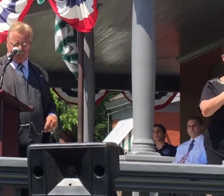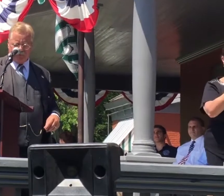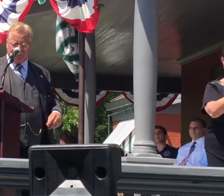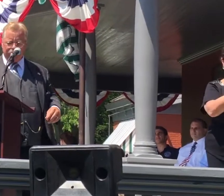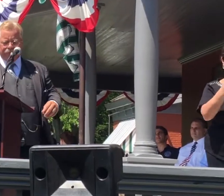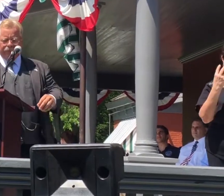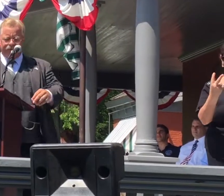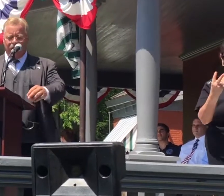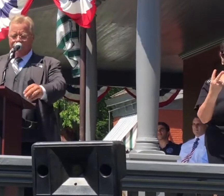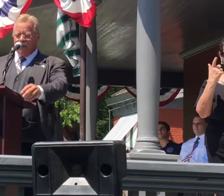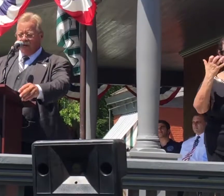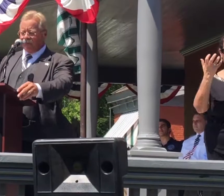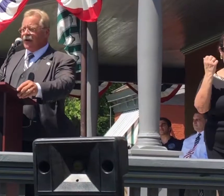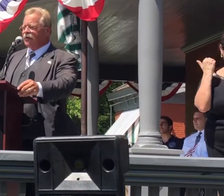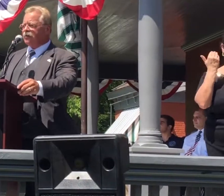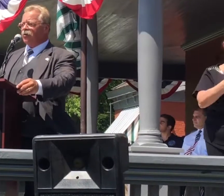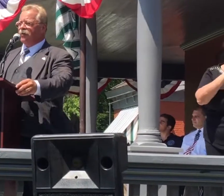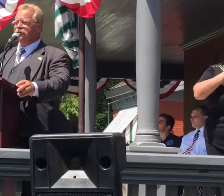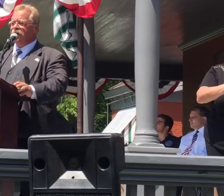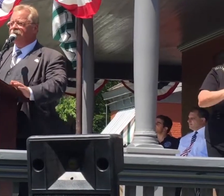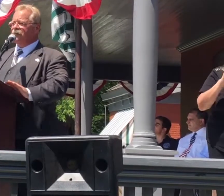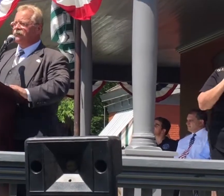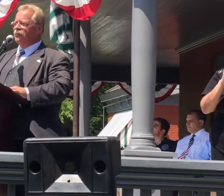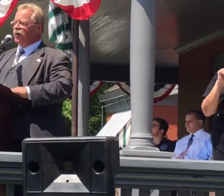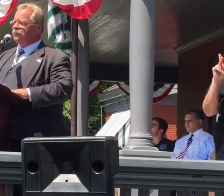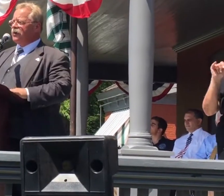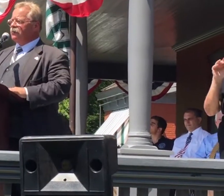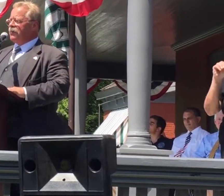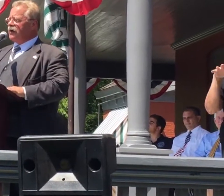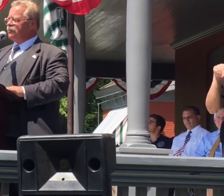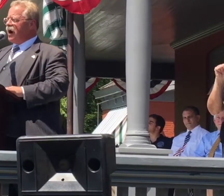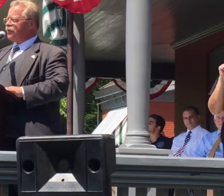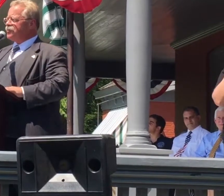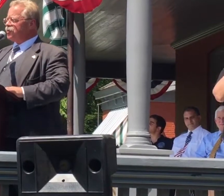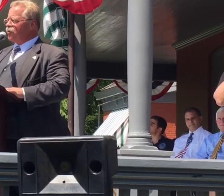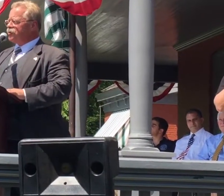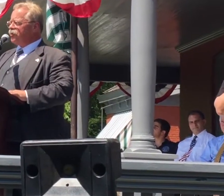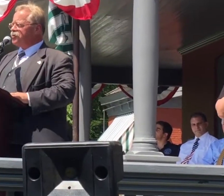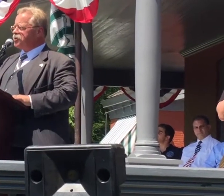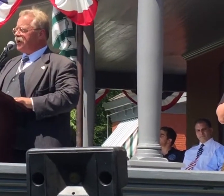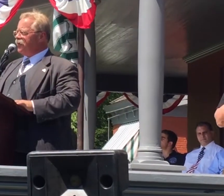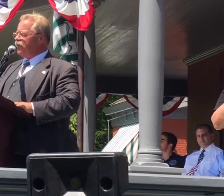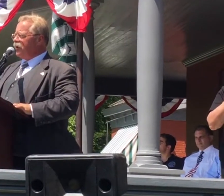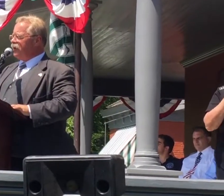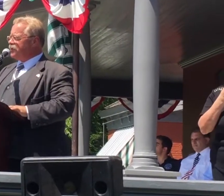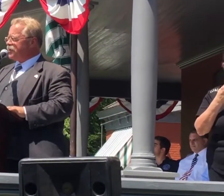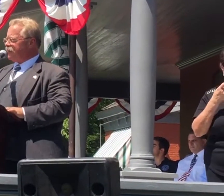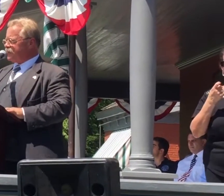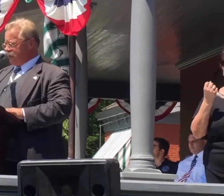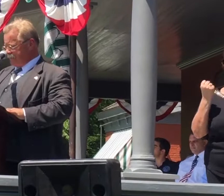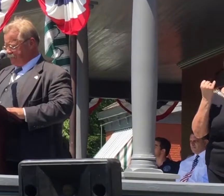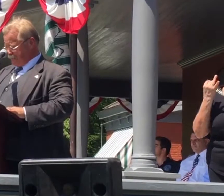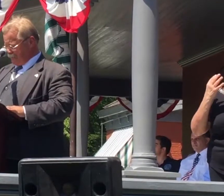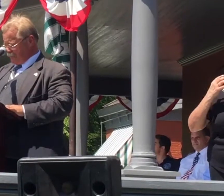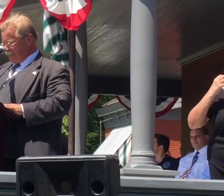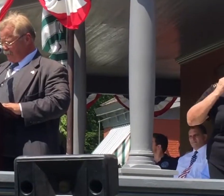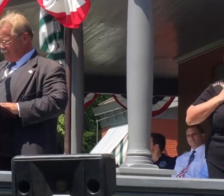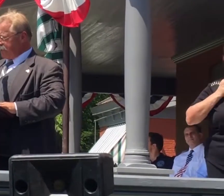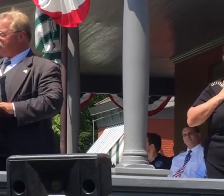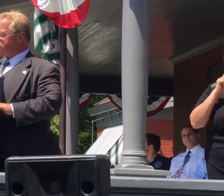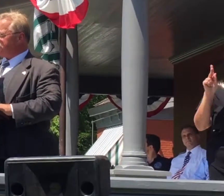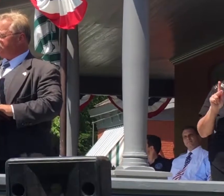early. But if I may be frank, Kermit suffered from what many a modern soldier or sailor or airman suffers